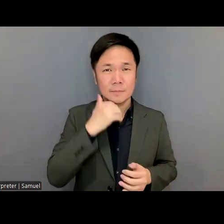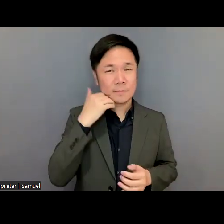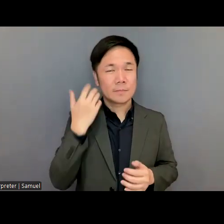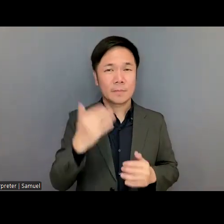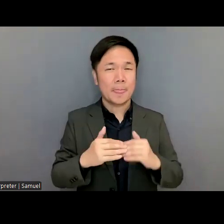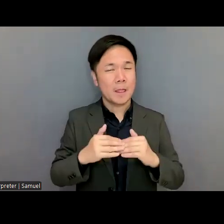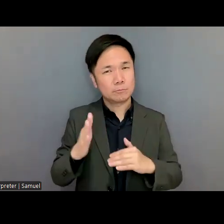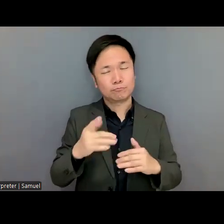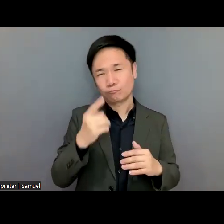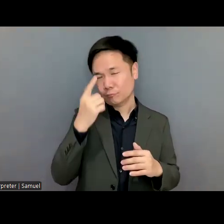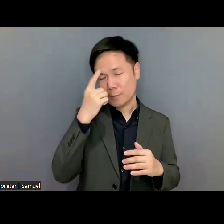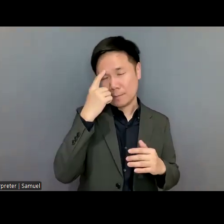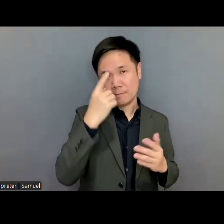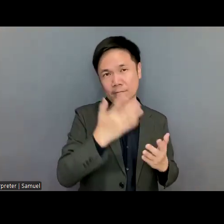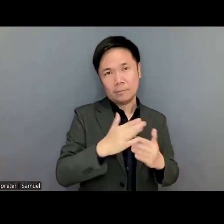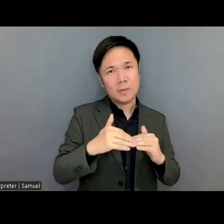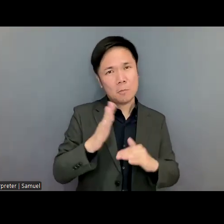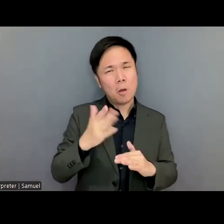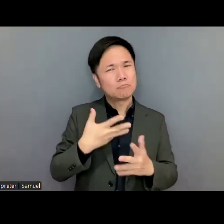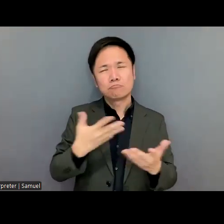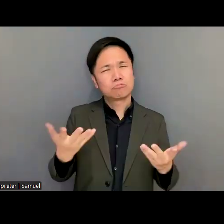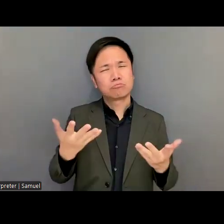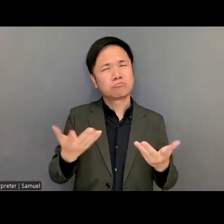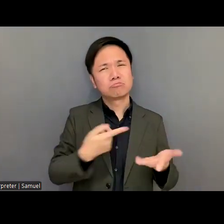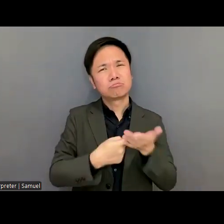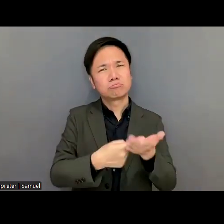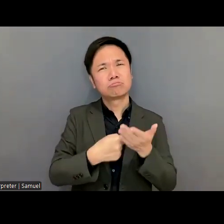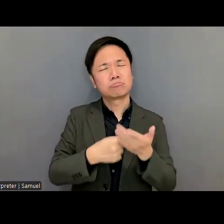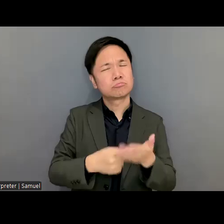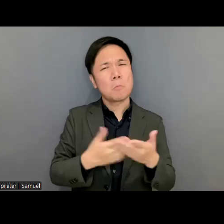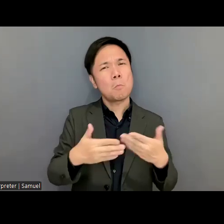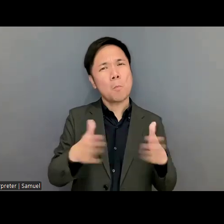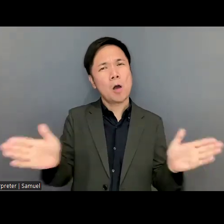commitments that we can make in our further discussions. So thank you.